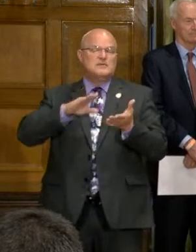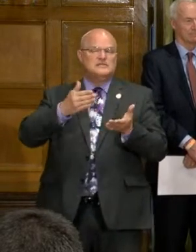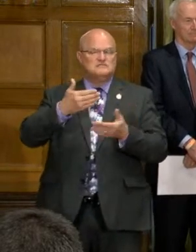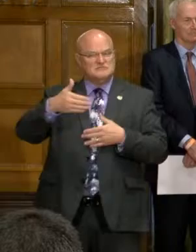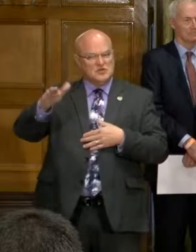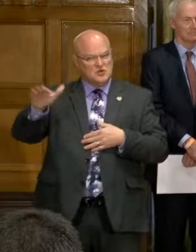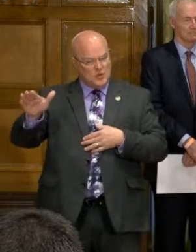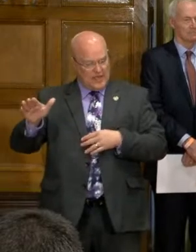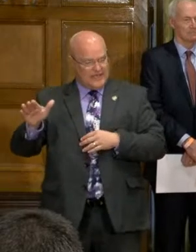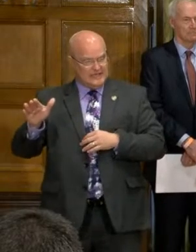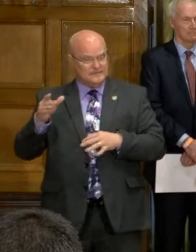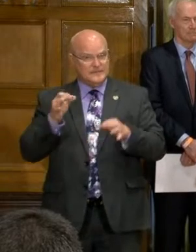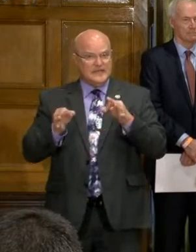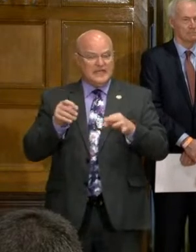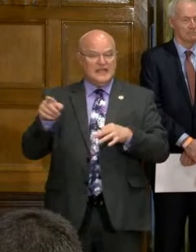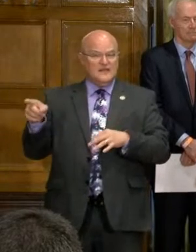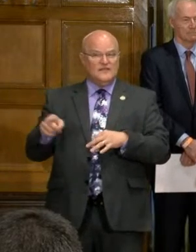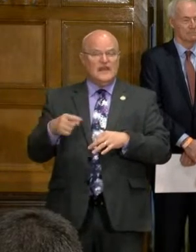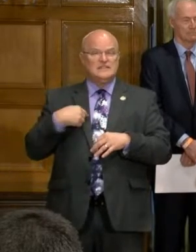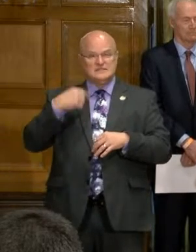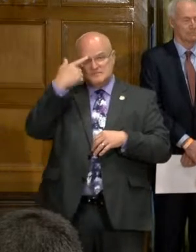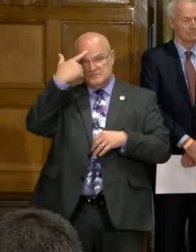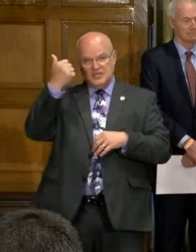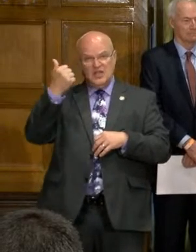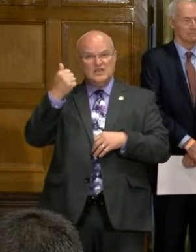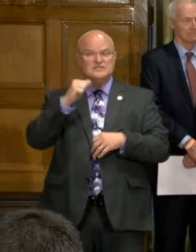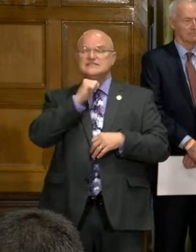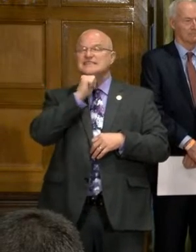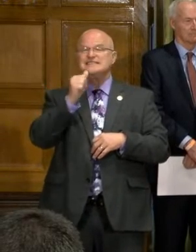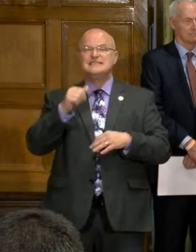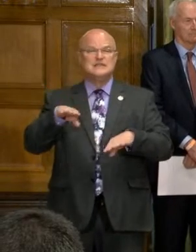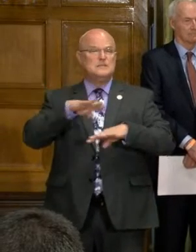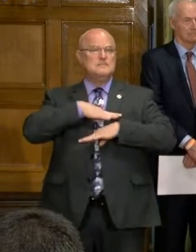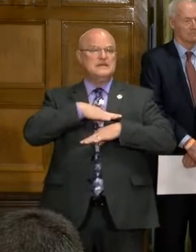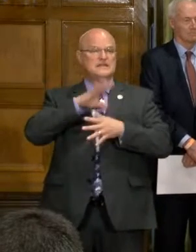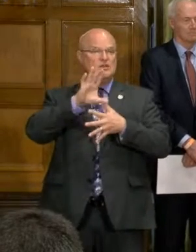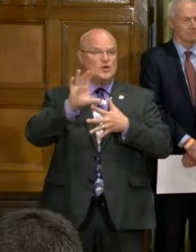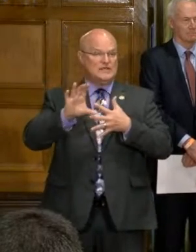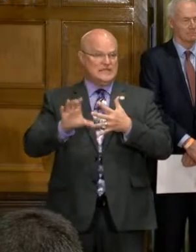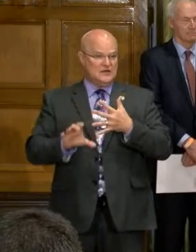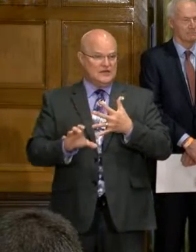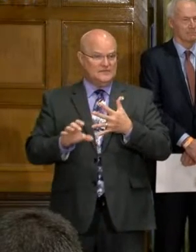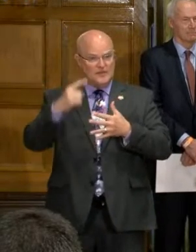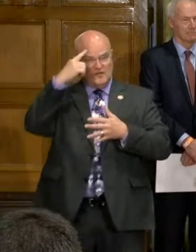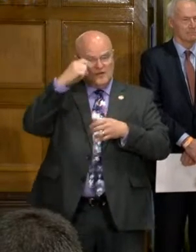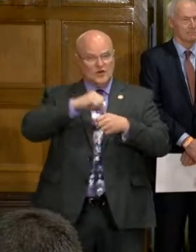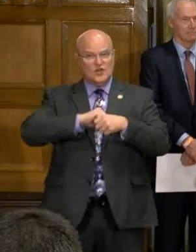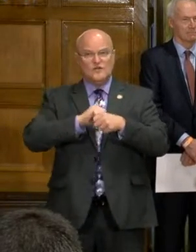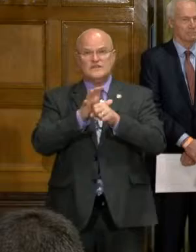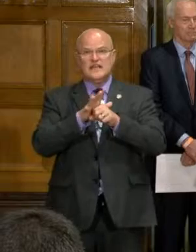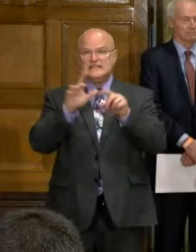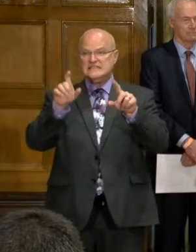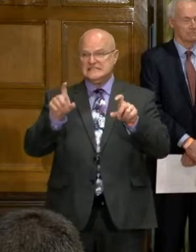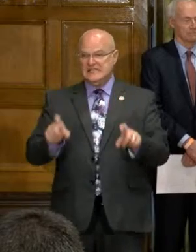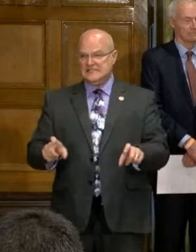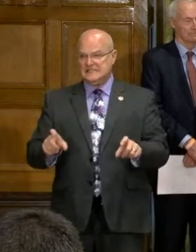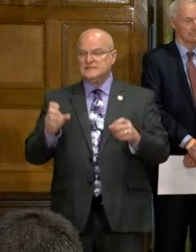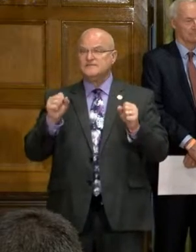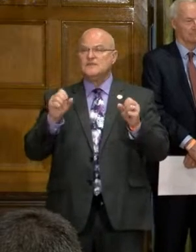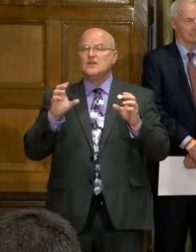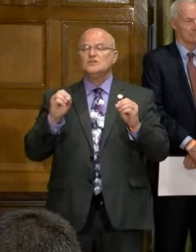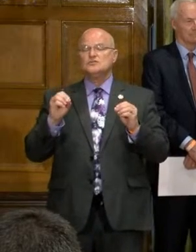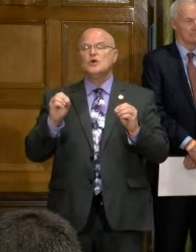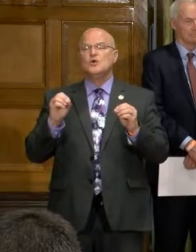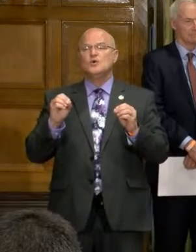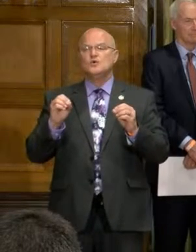turned away if they, just because they didn't meet the criteria for COVID-19 testing. So